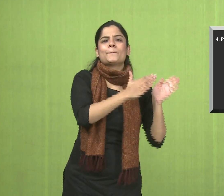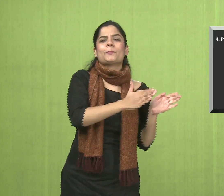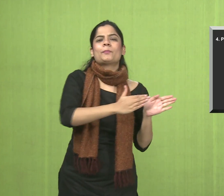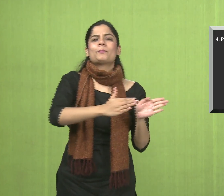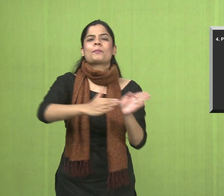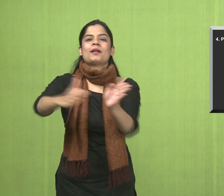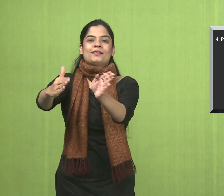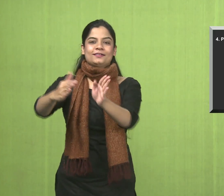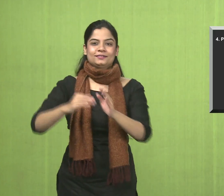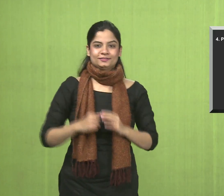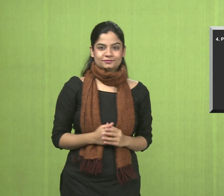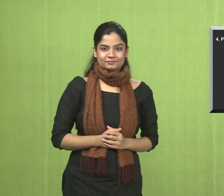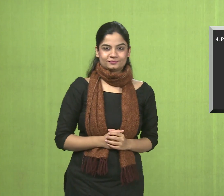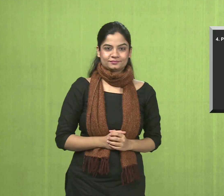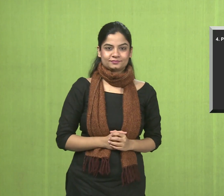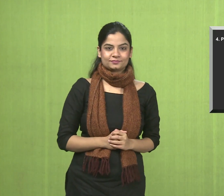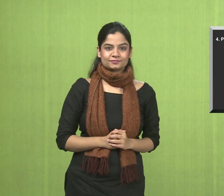in saving and preparation for future.